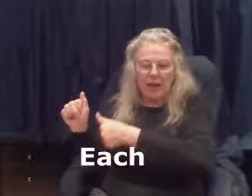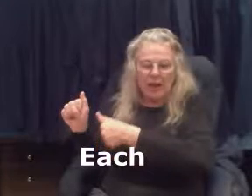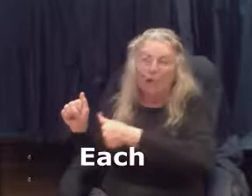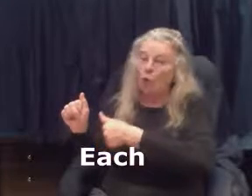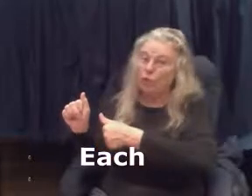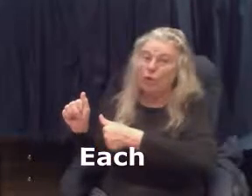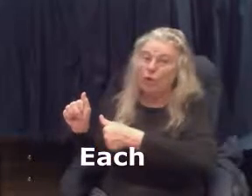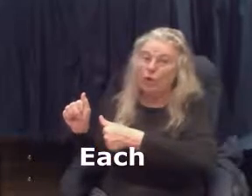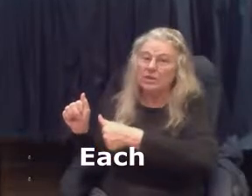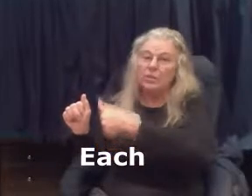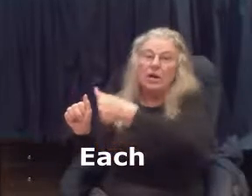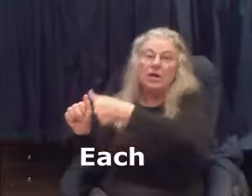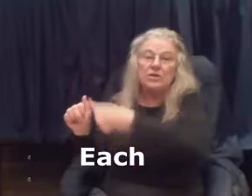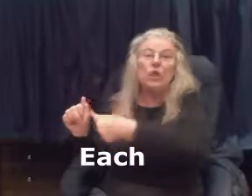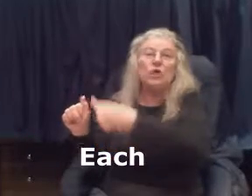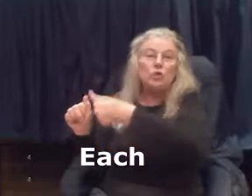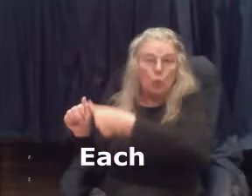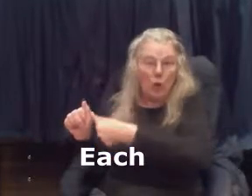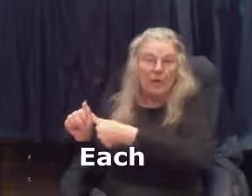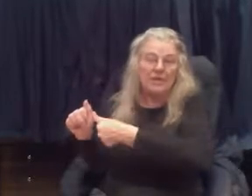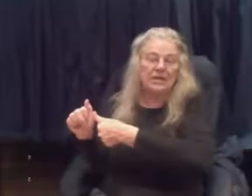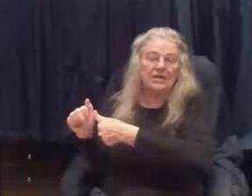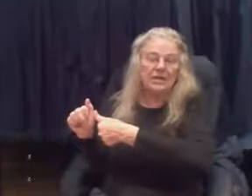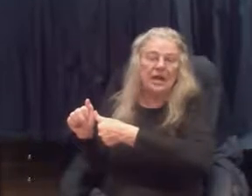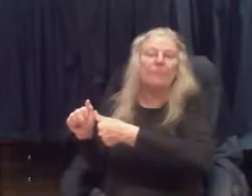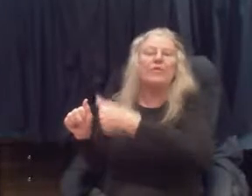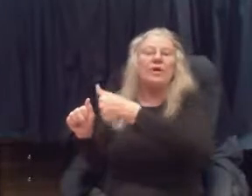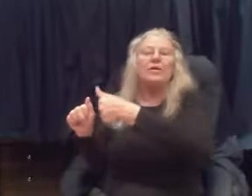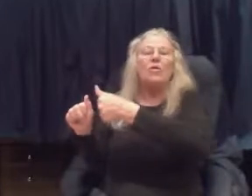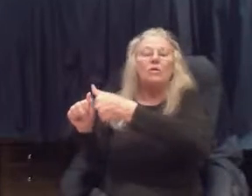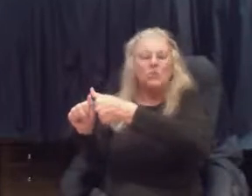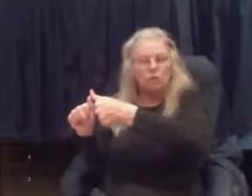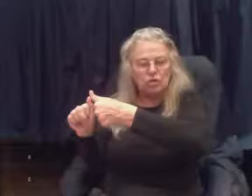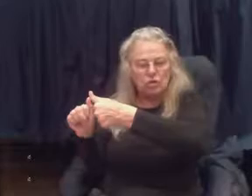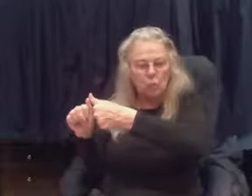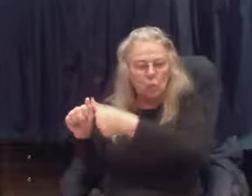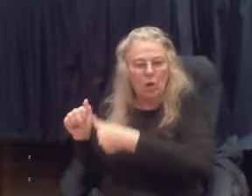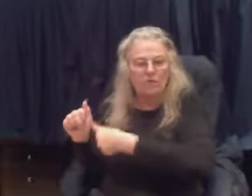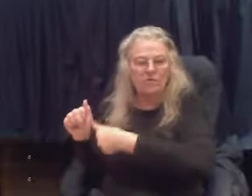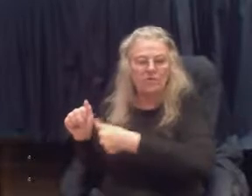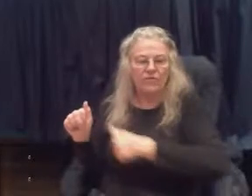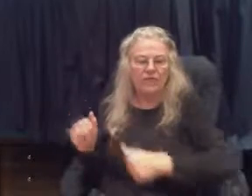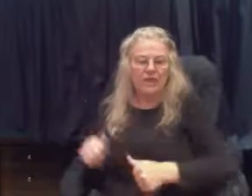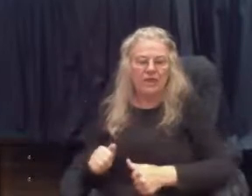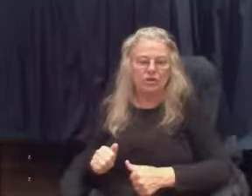and only once, because twice is every. So just once for each.